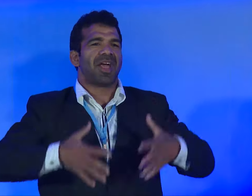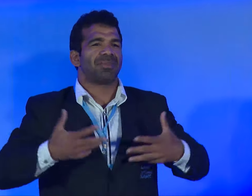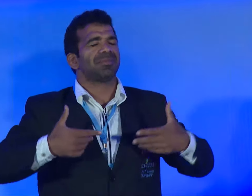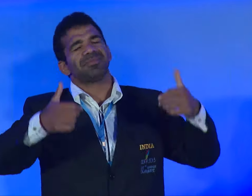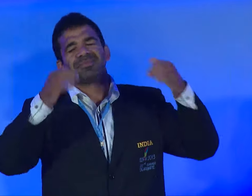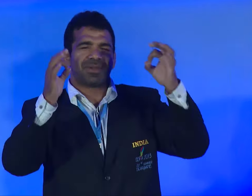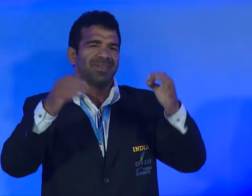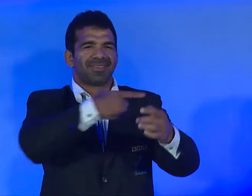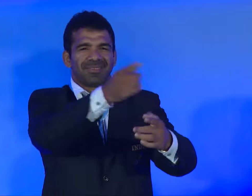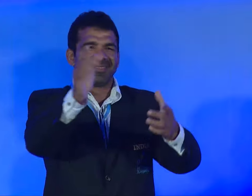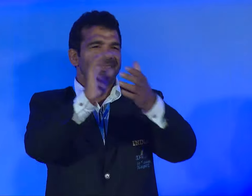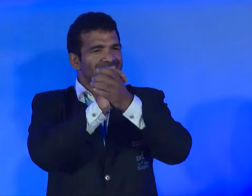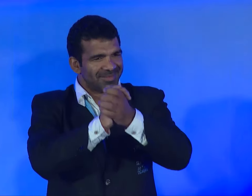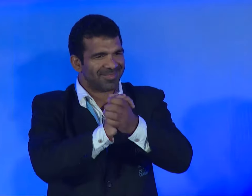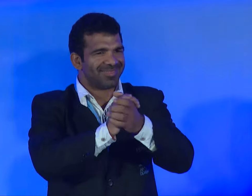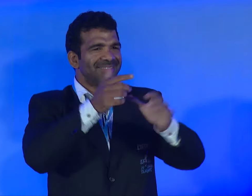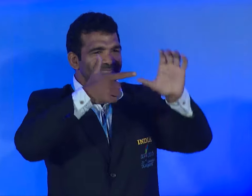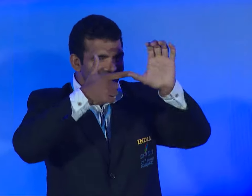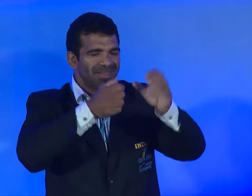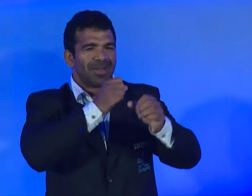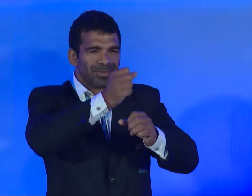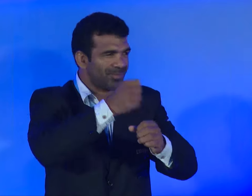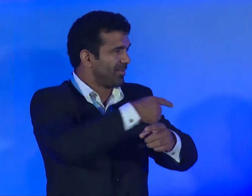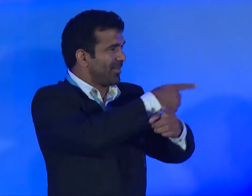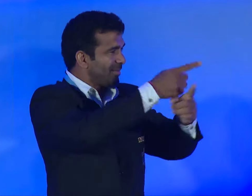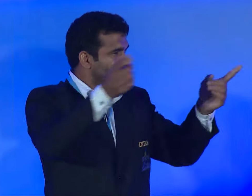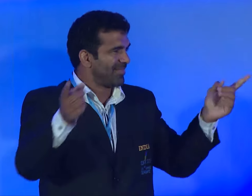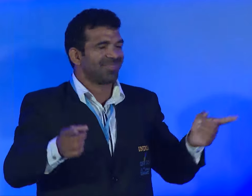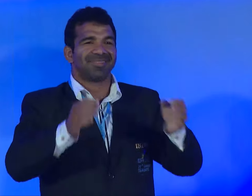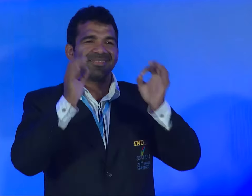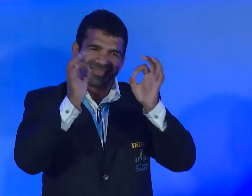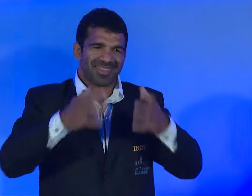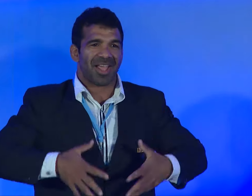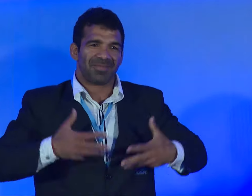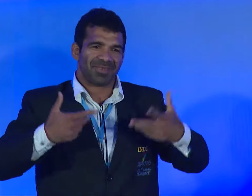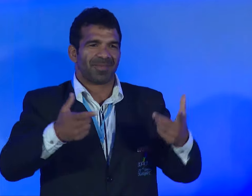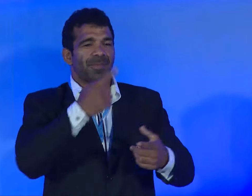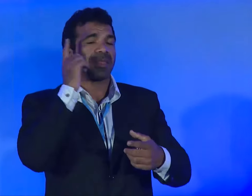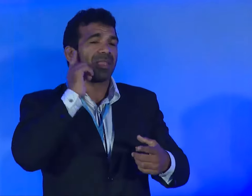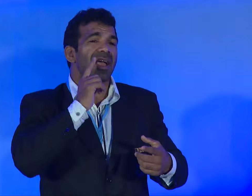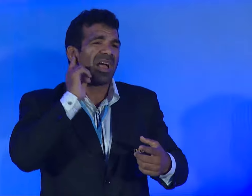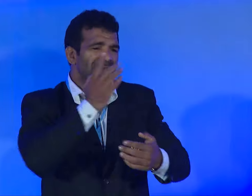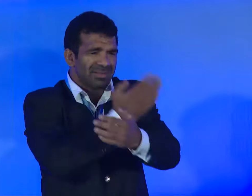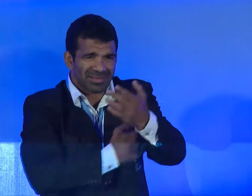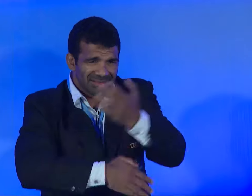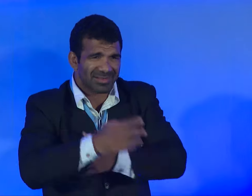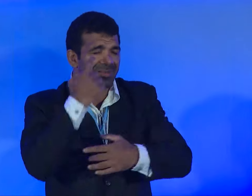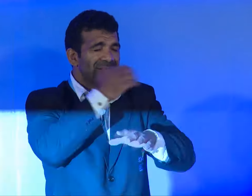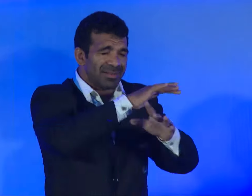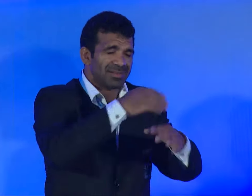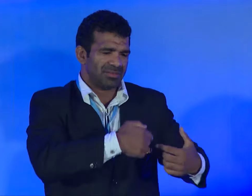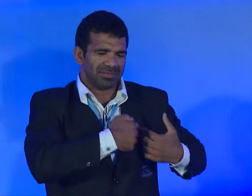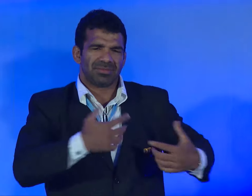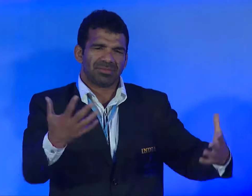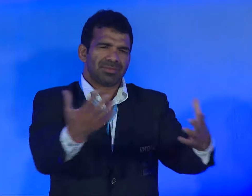very surprised and happy to see all of my friends who have made all videos and all, and very happy. For